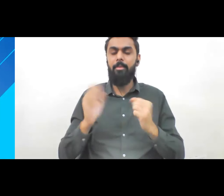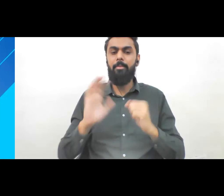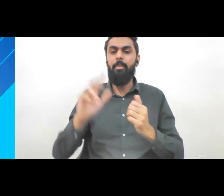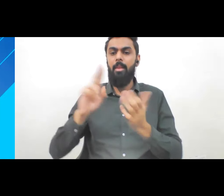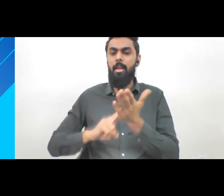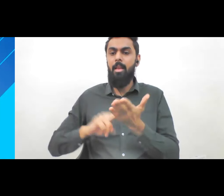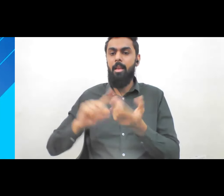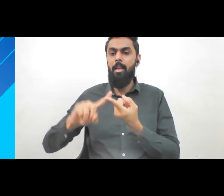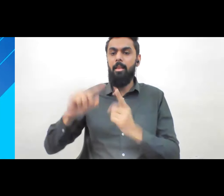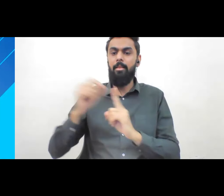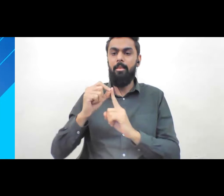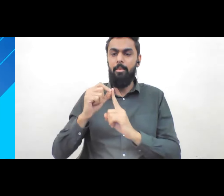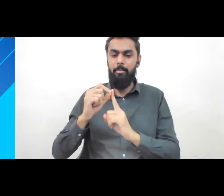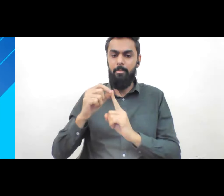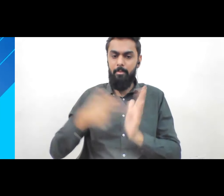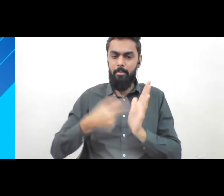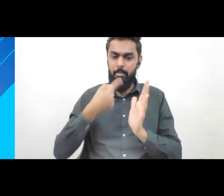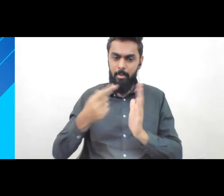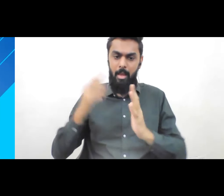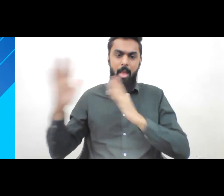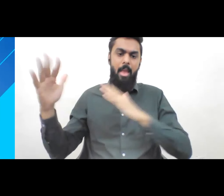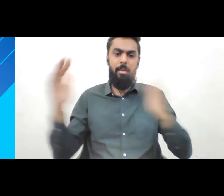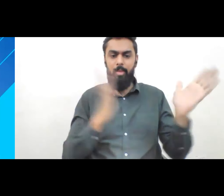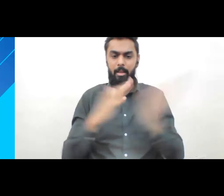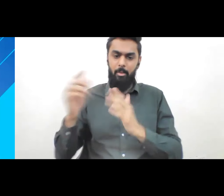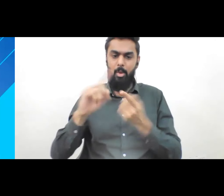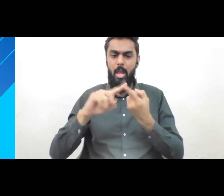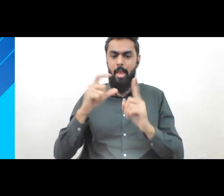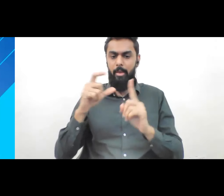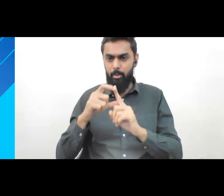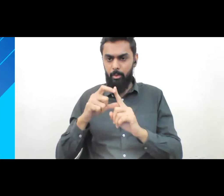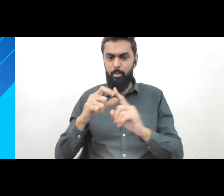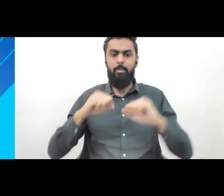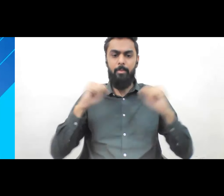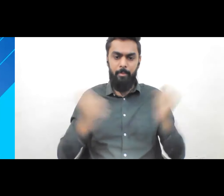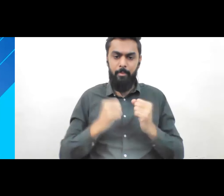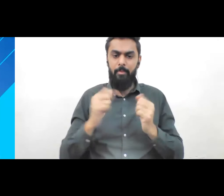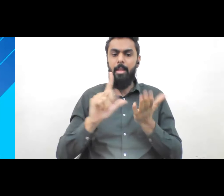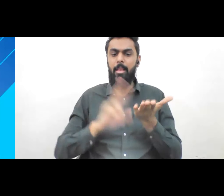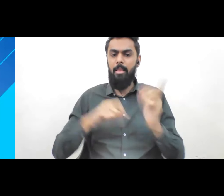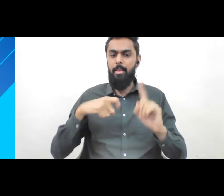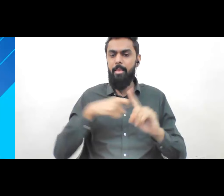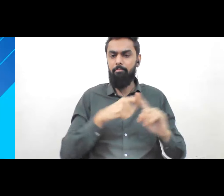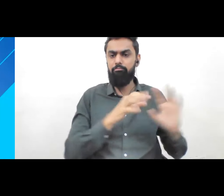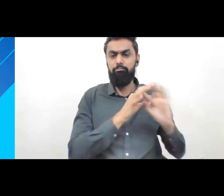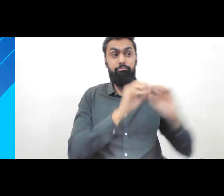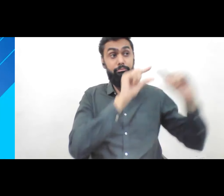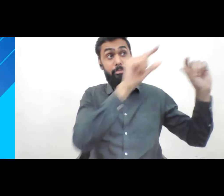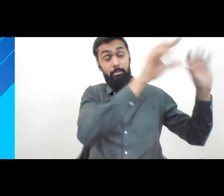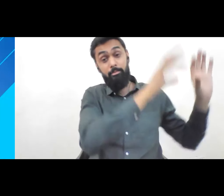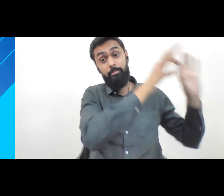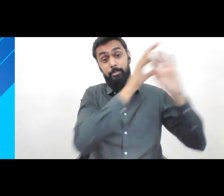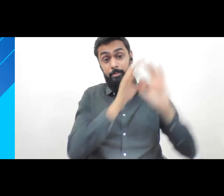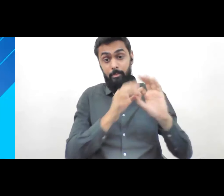we're looking at environmental education. So already we have some links. It's important to use